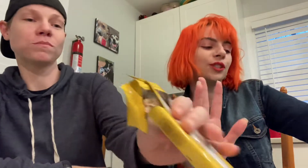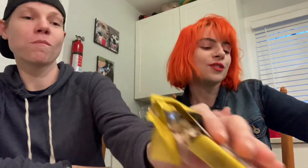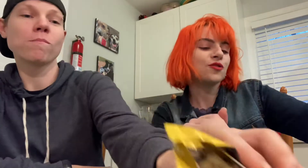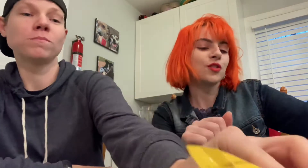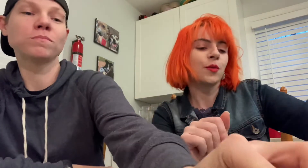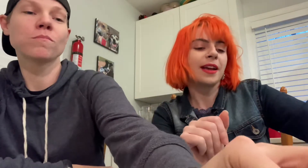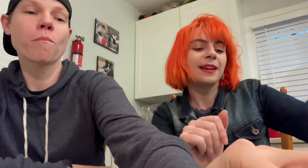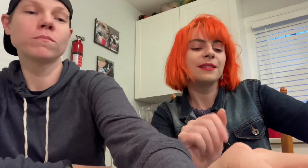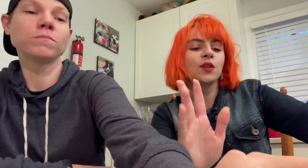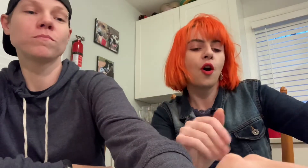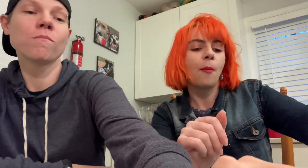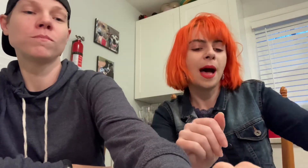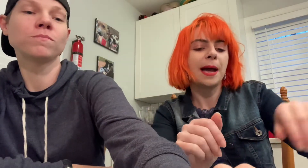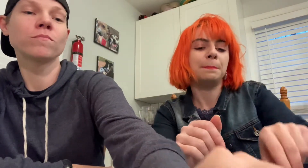It's just okay. It's all mine.